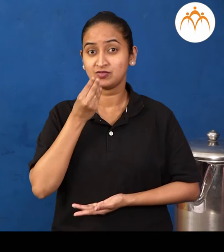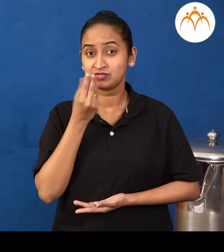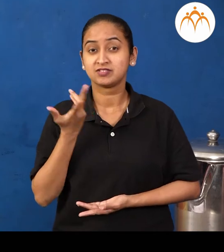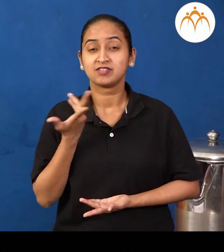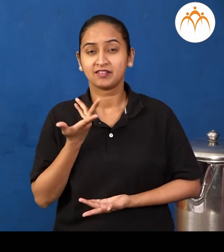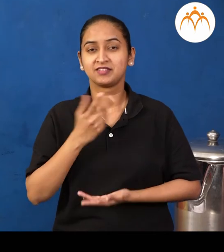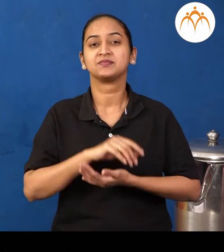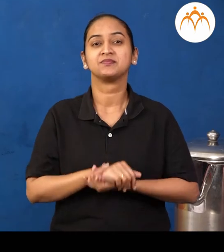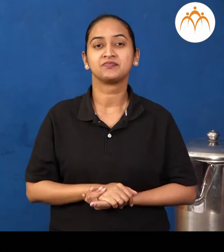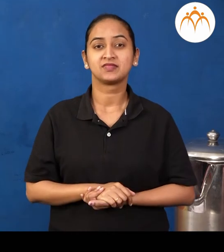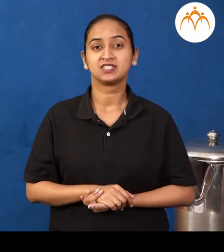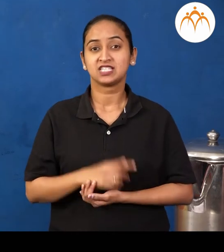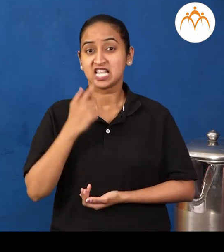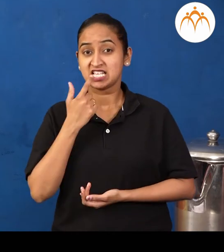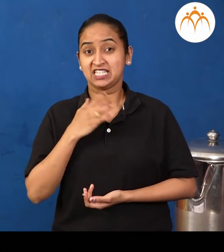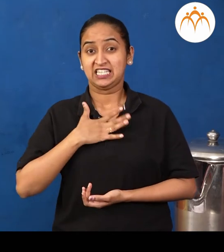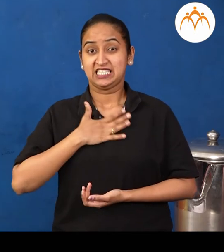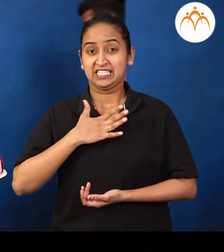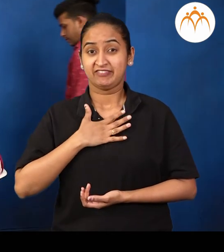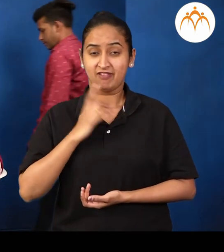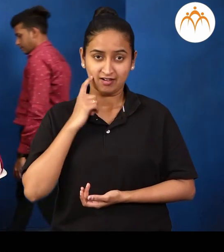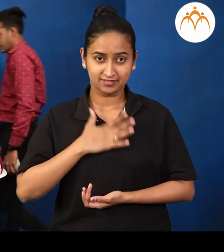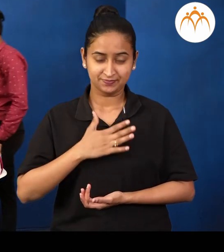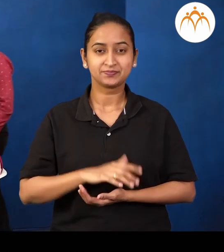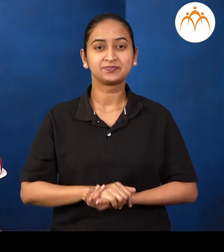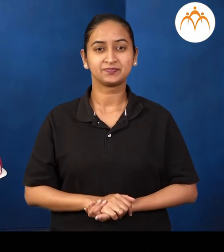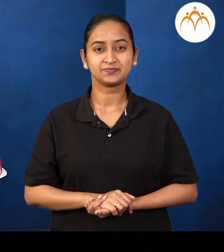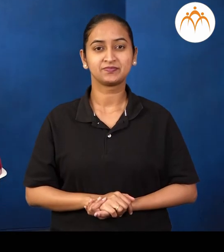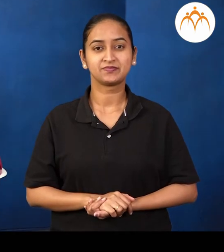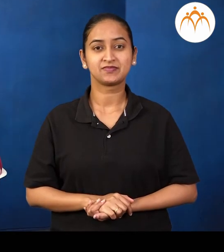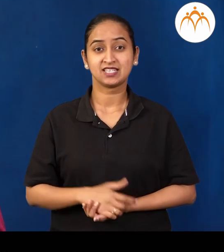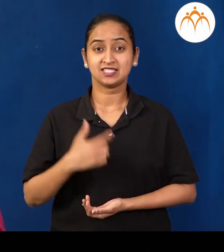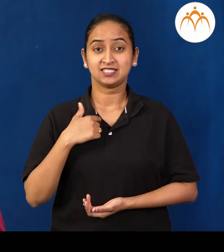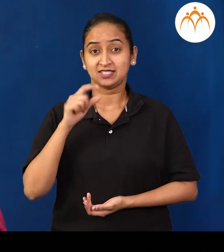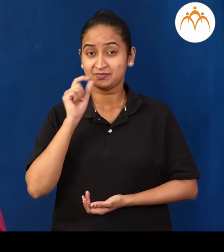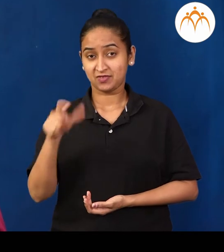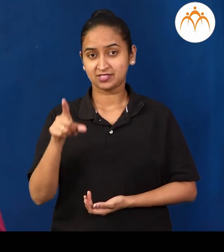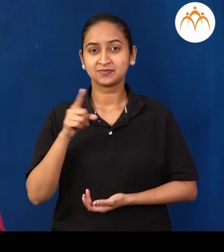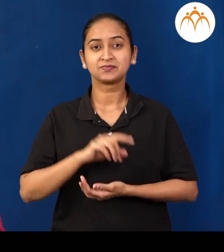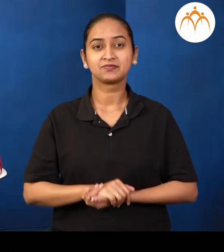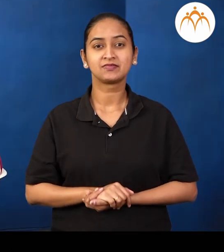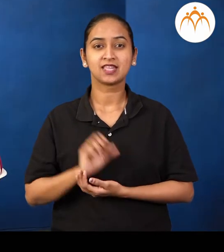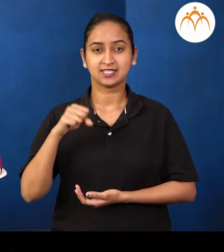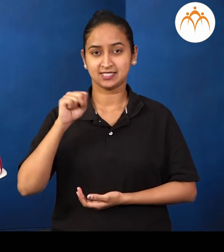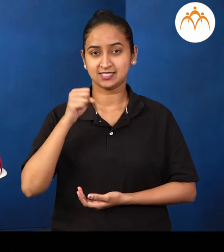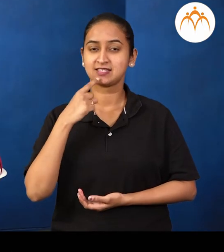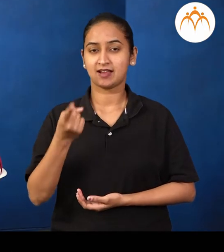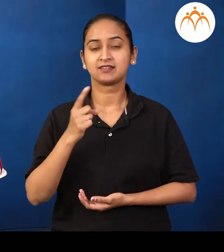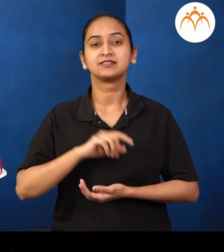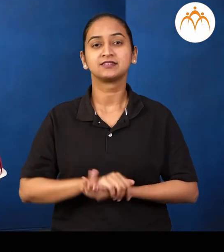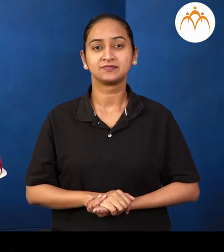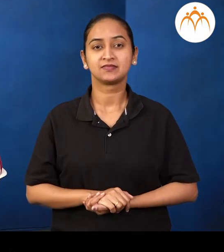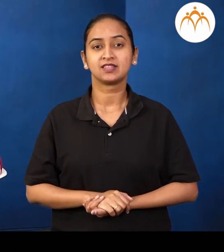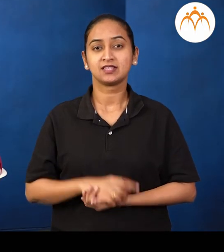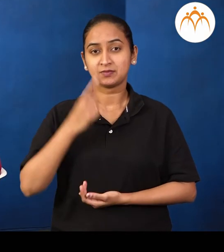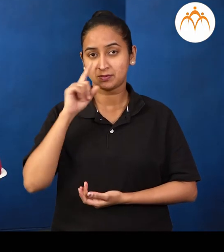Yes, yes. What will you have? I will have dosa. What will you have? I will have